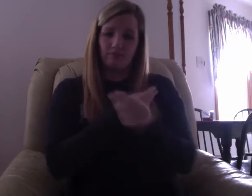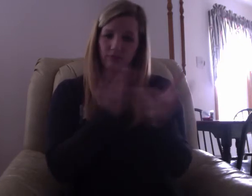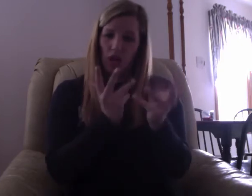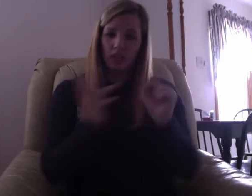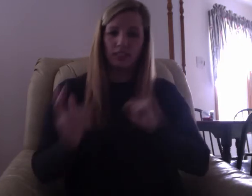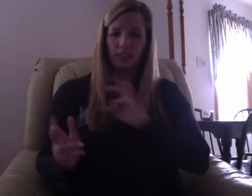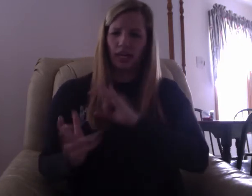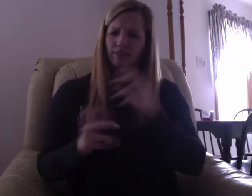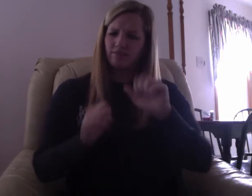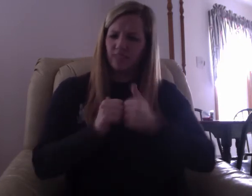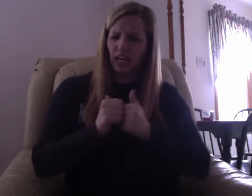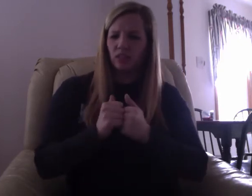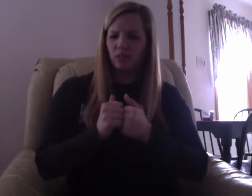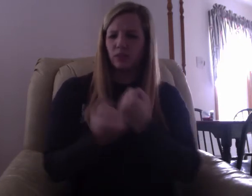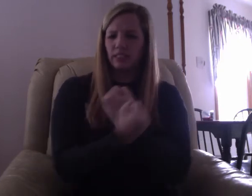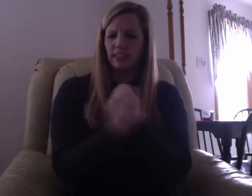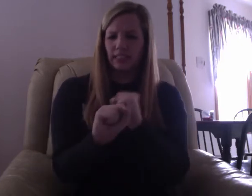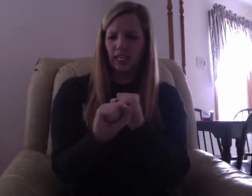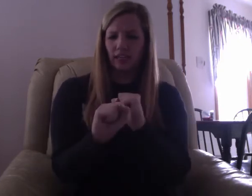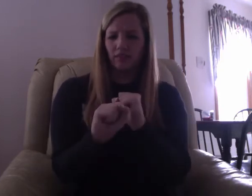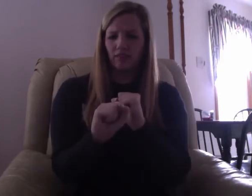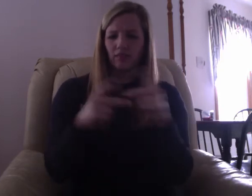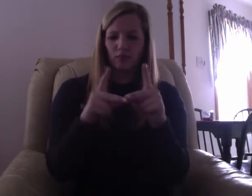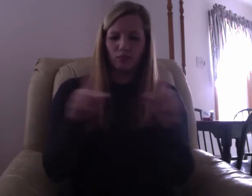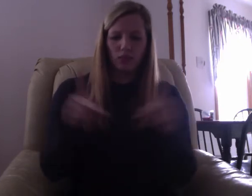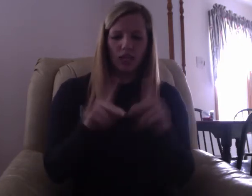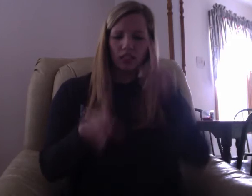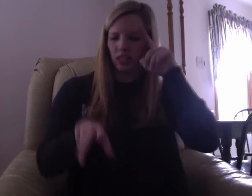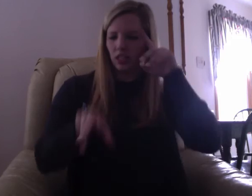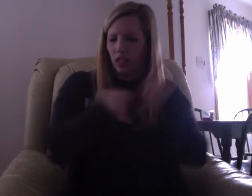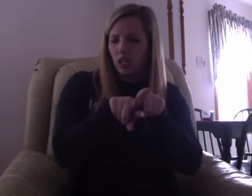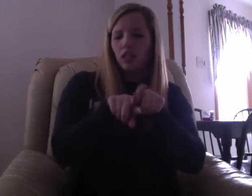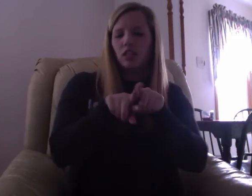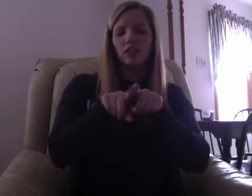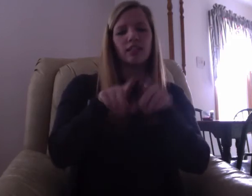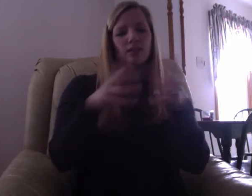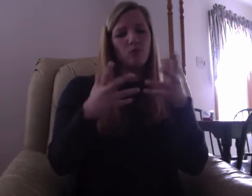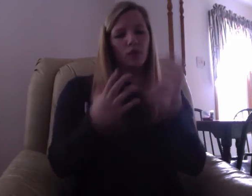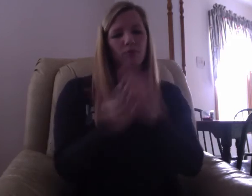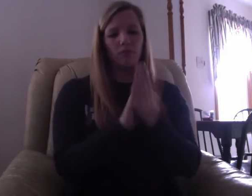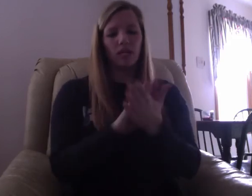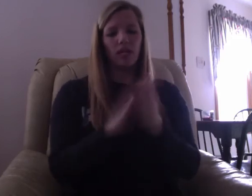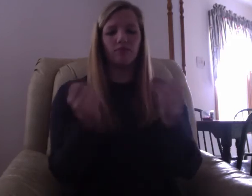go through the training and they agree to become an ally and to display the safe space sticker,